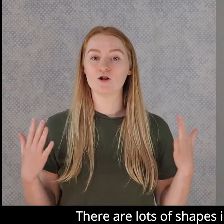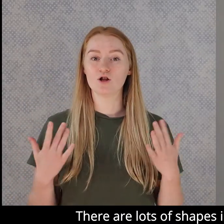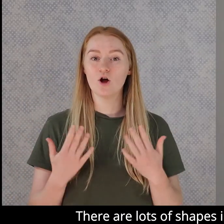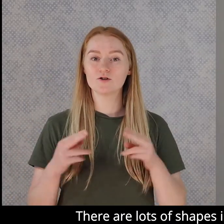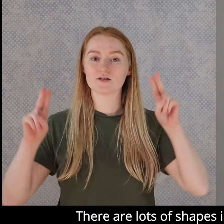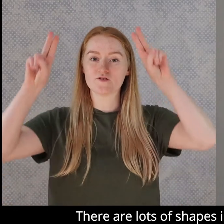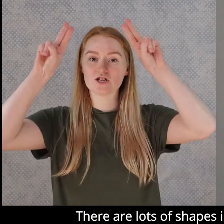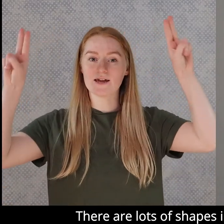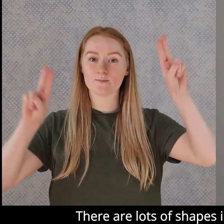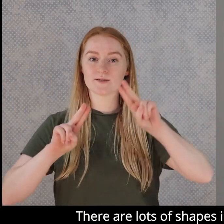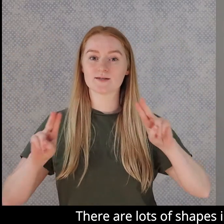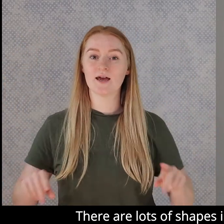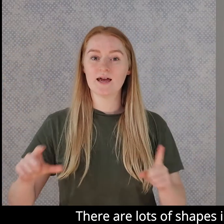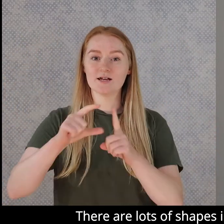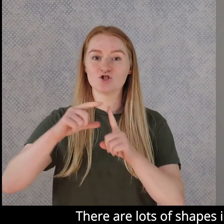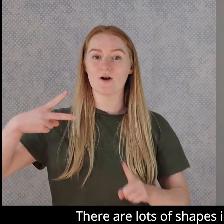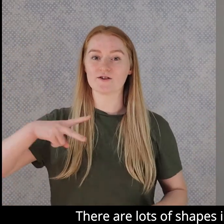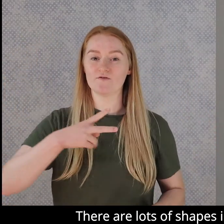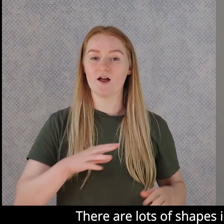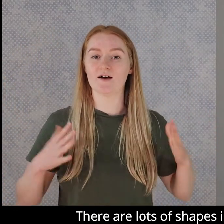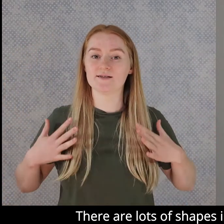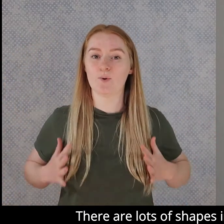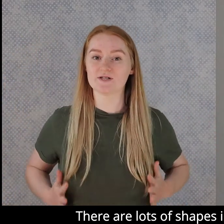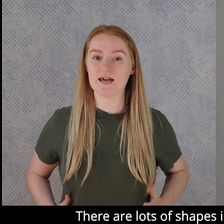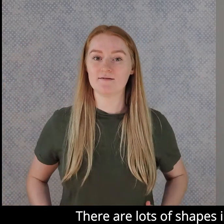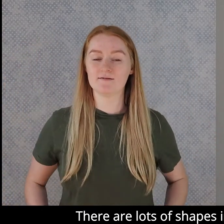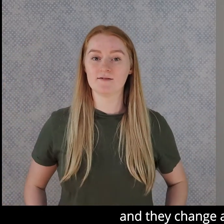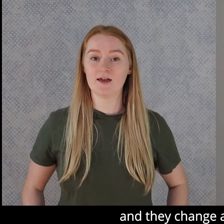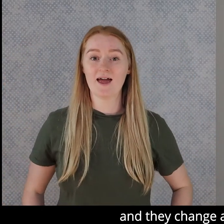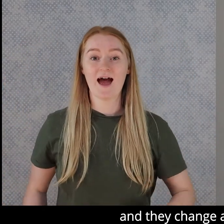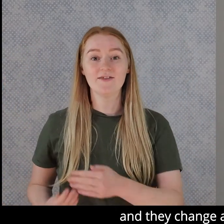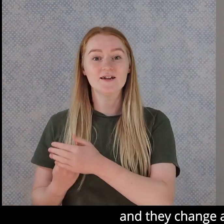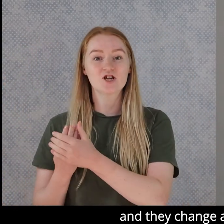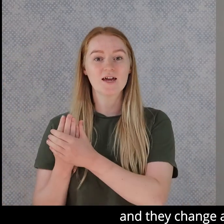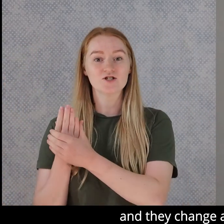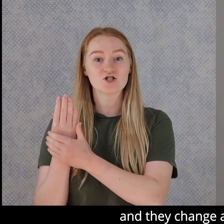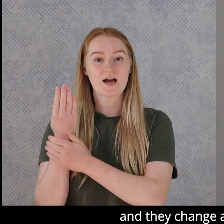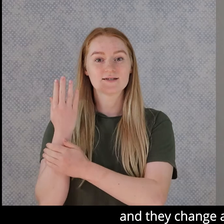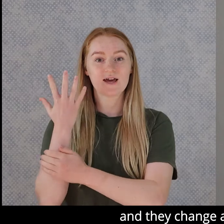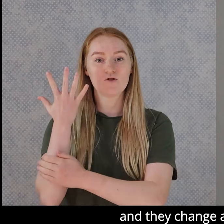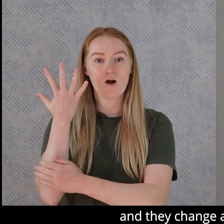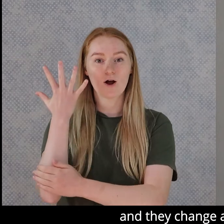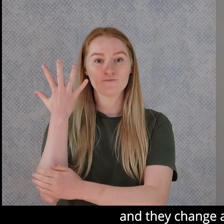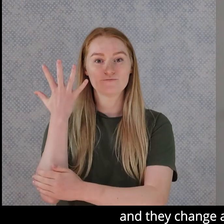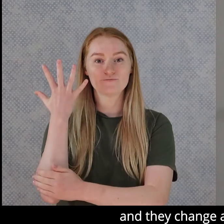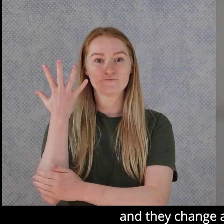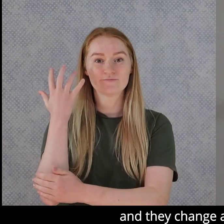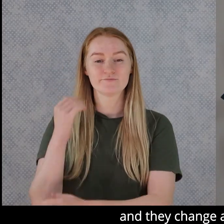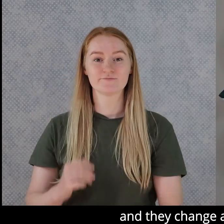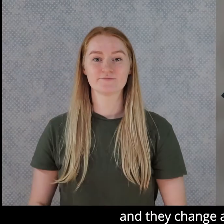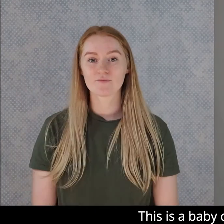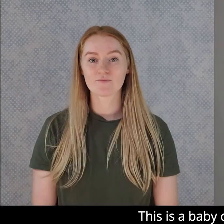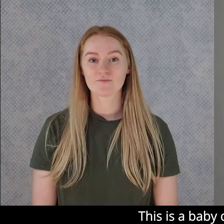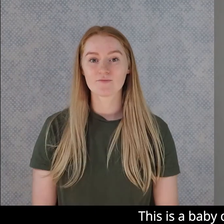There are lots of shapes in a dragonfly's body, and they change as they grow.